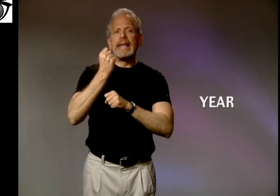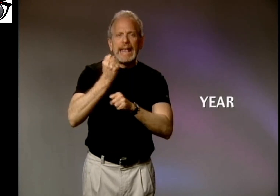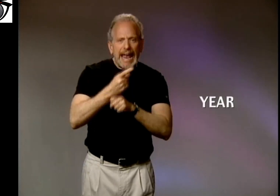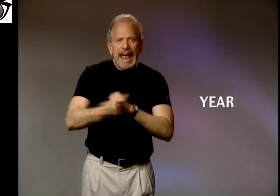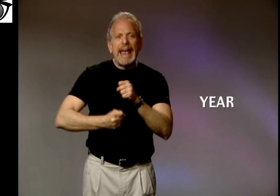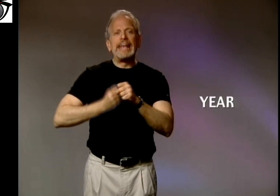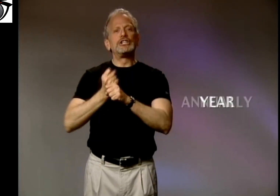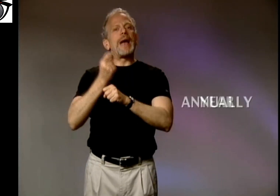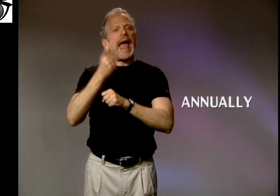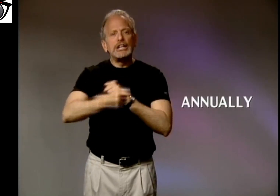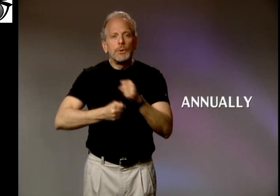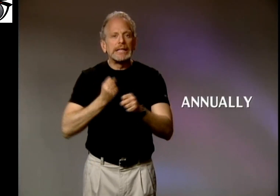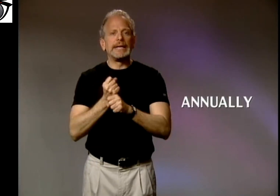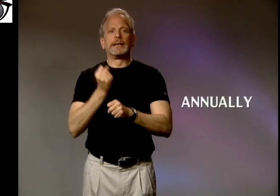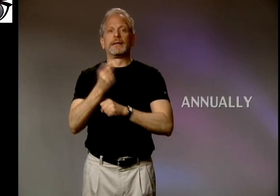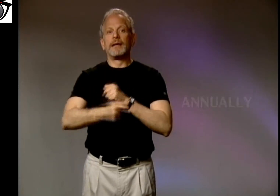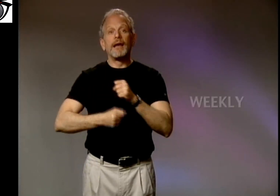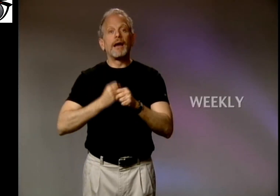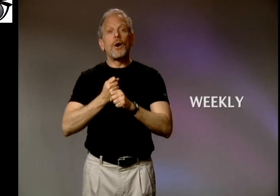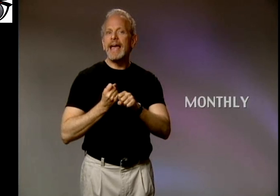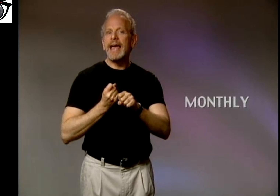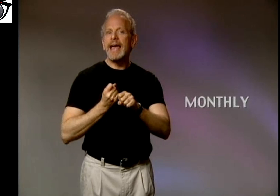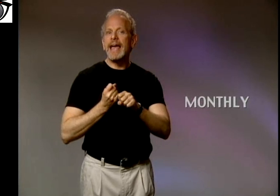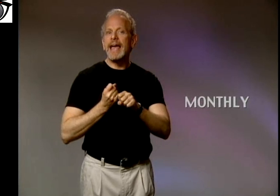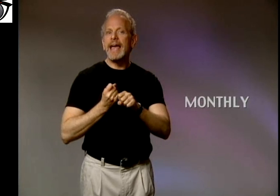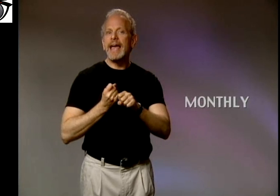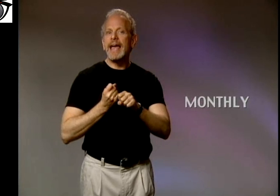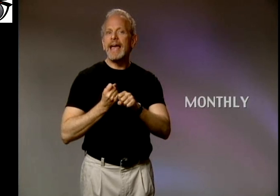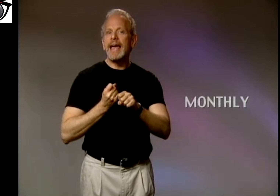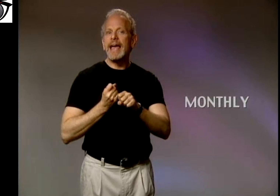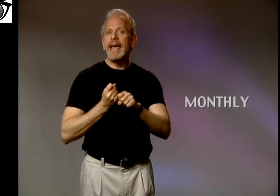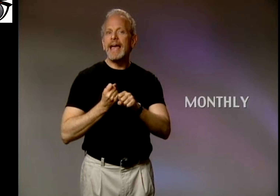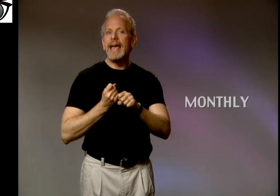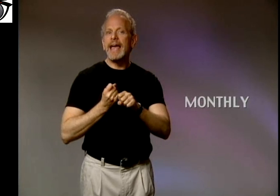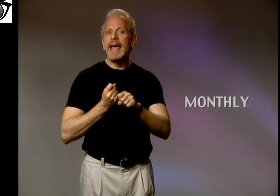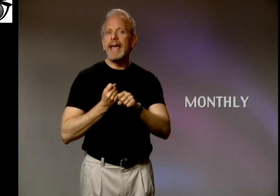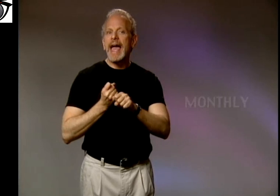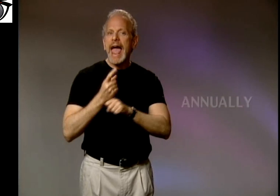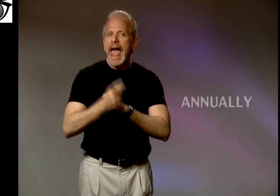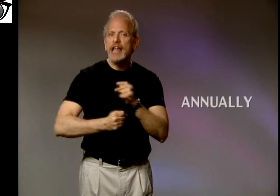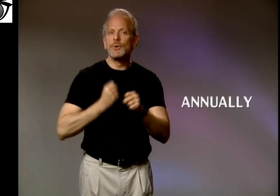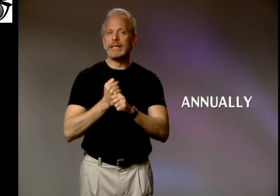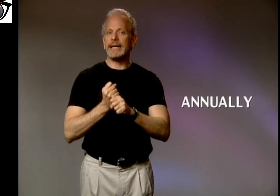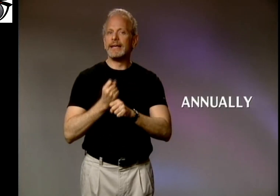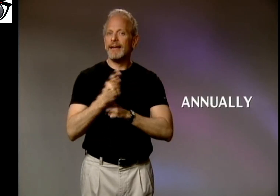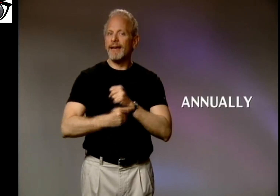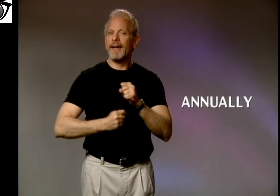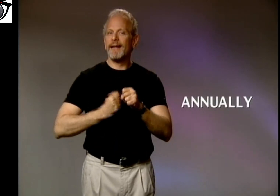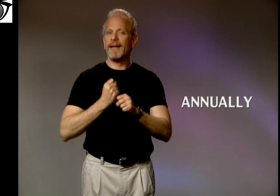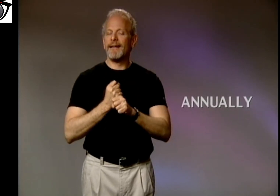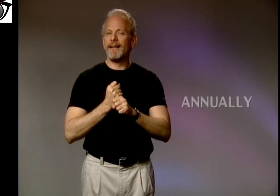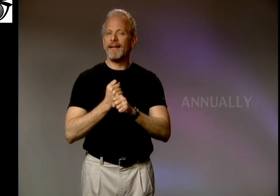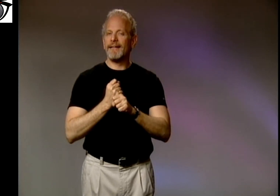year into annually, weekly, monthly,